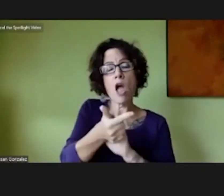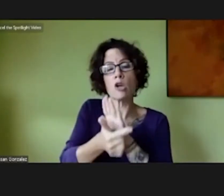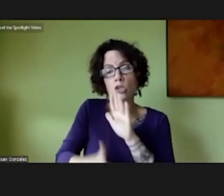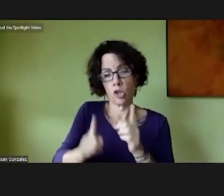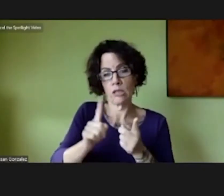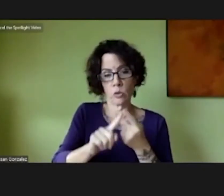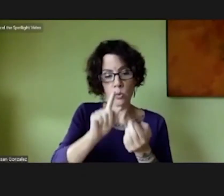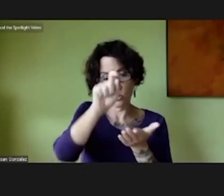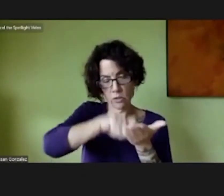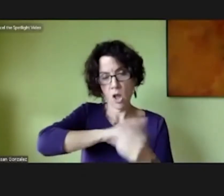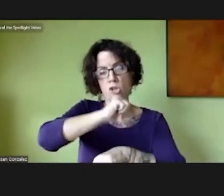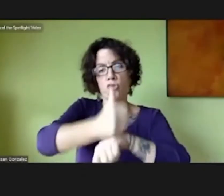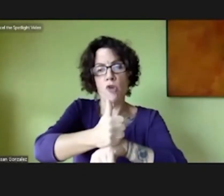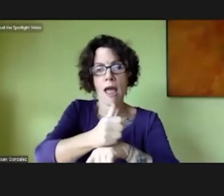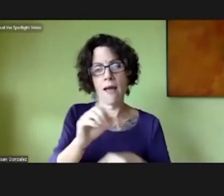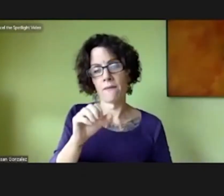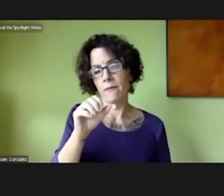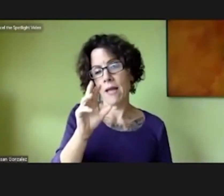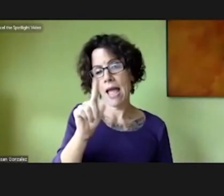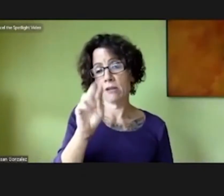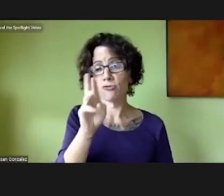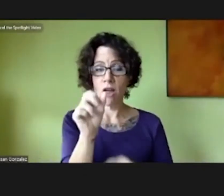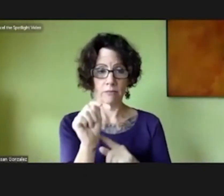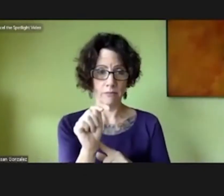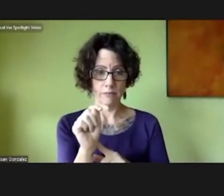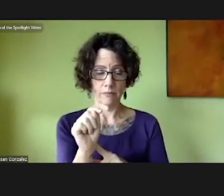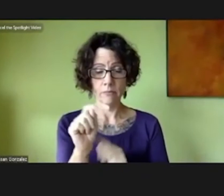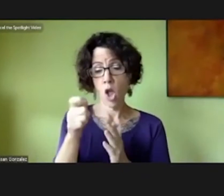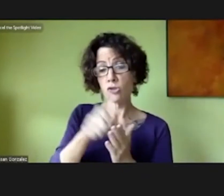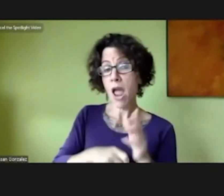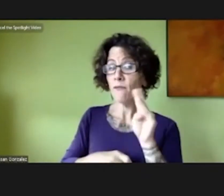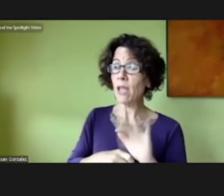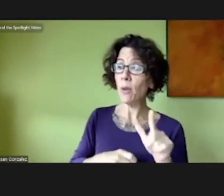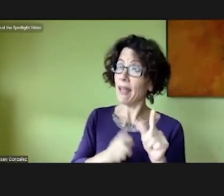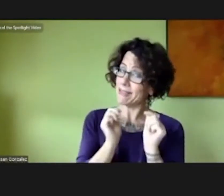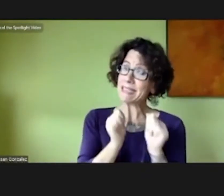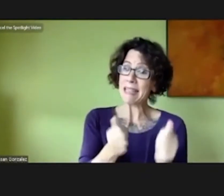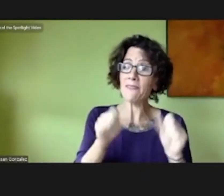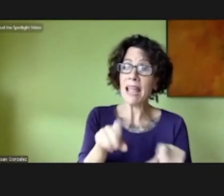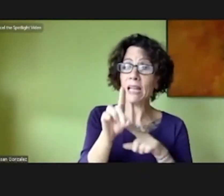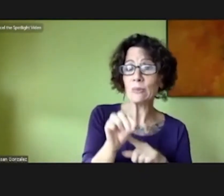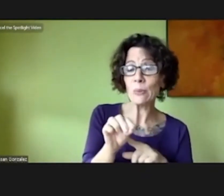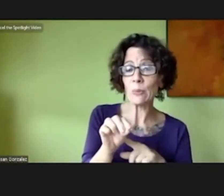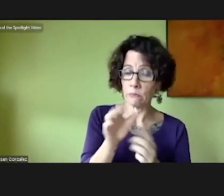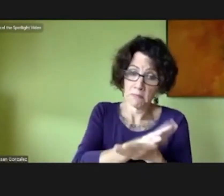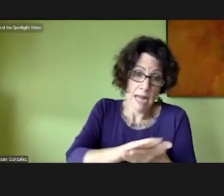It's also a time-consuming process. I strongly recommend that you hire a lawyer